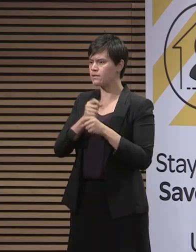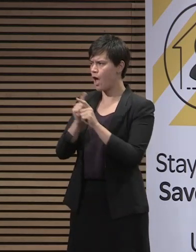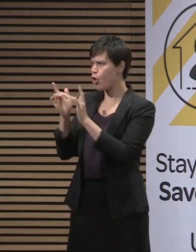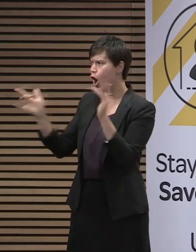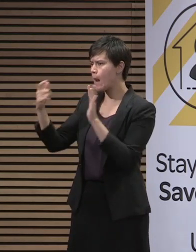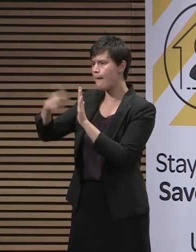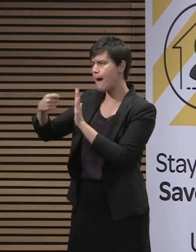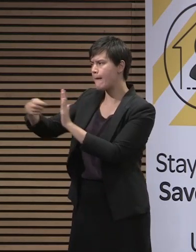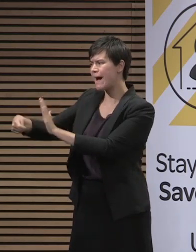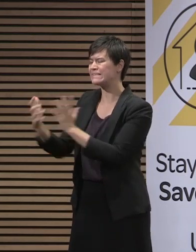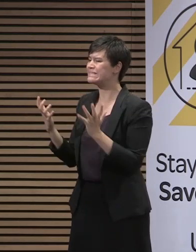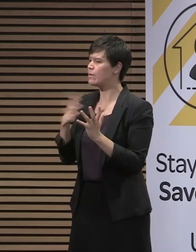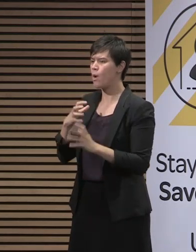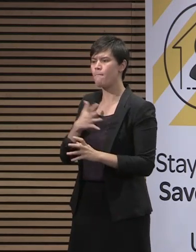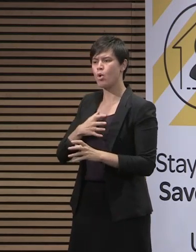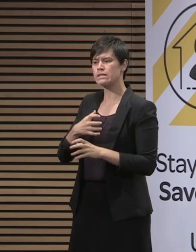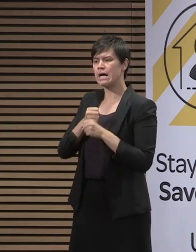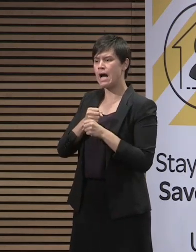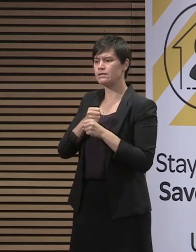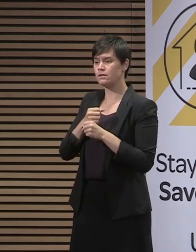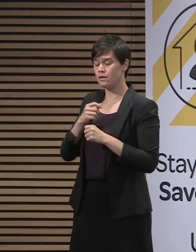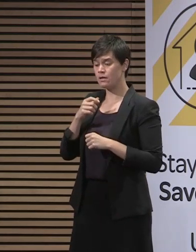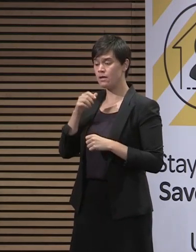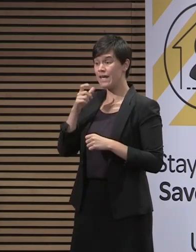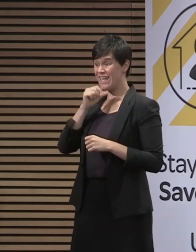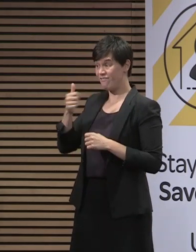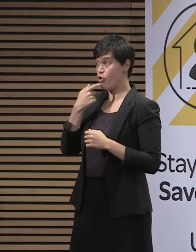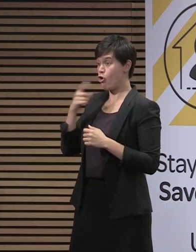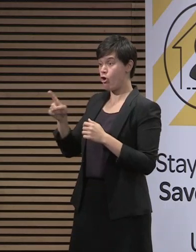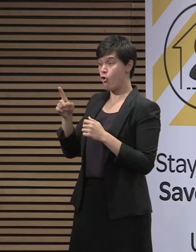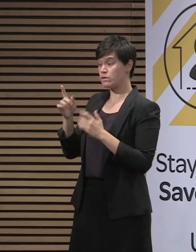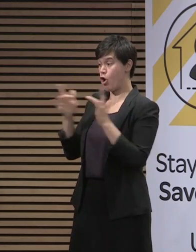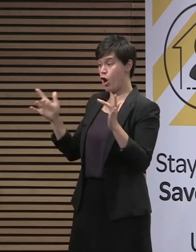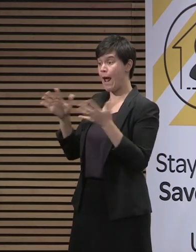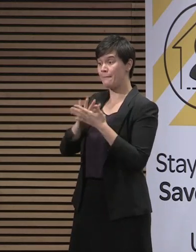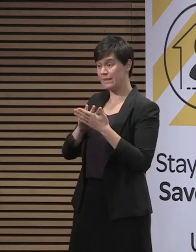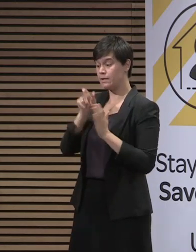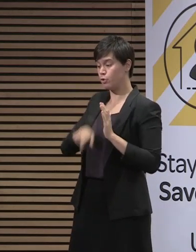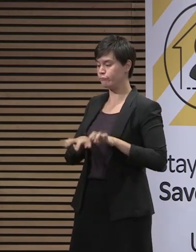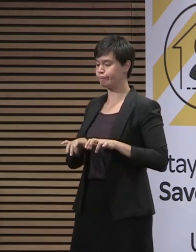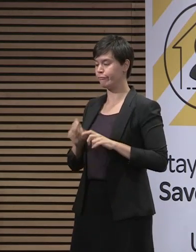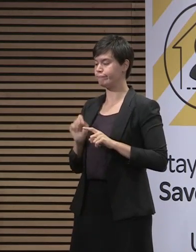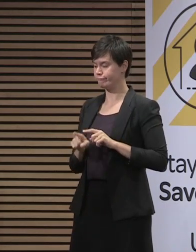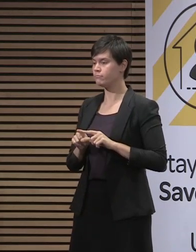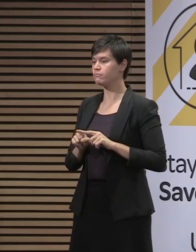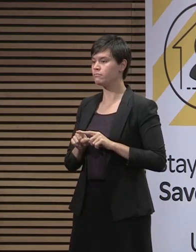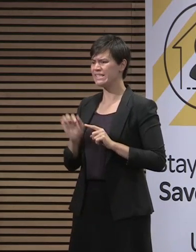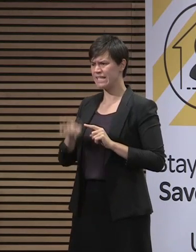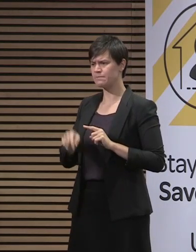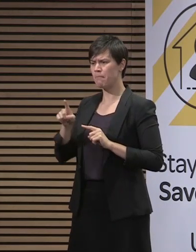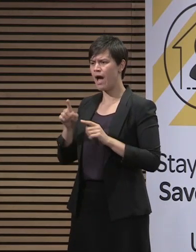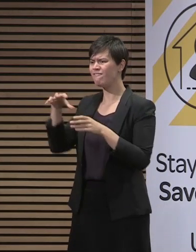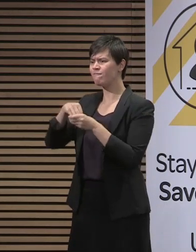purchasing, because it's not just about the person who's making the order, but the person who's preparing the order. But we've also said that we will keep a